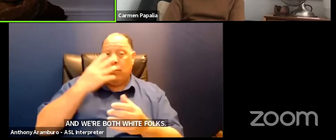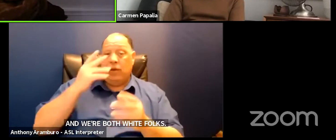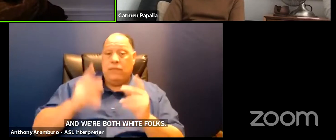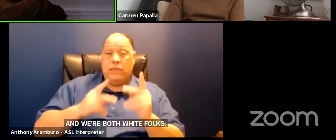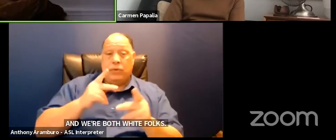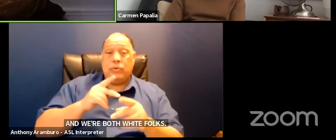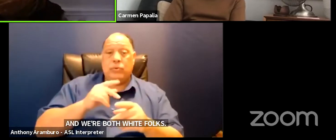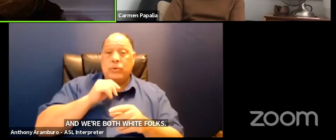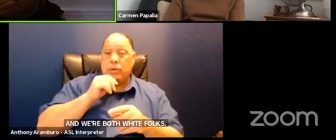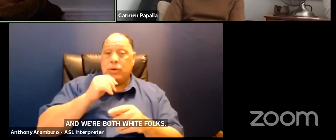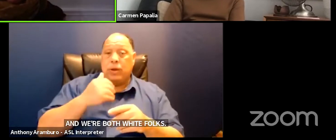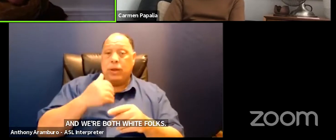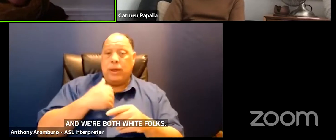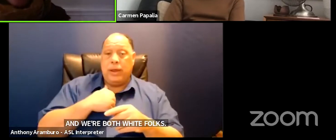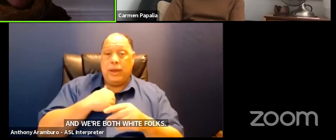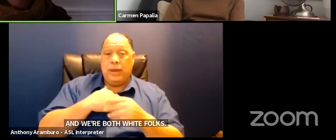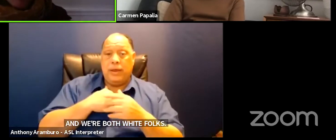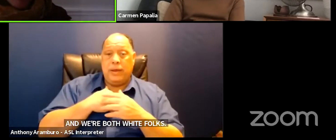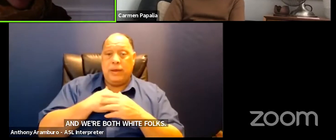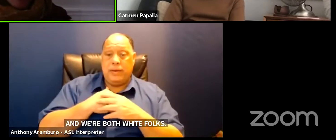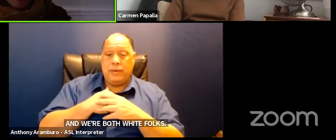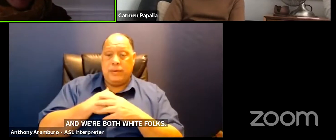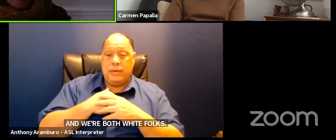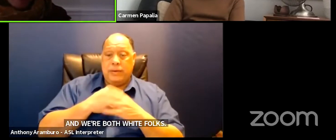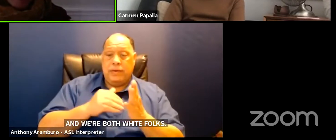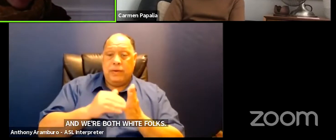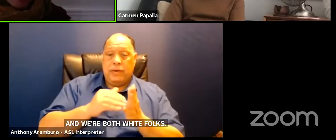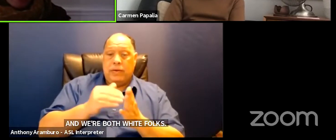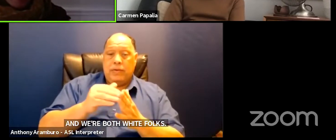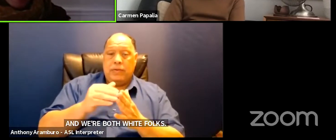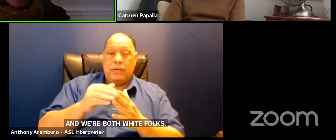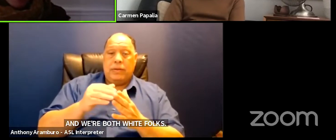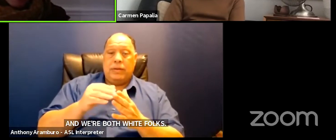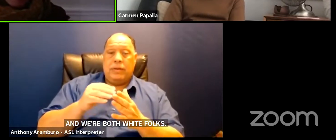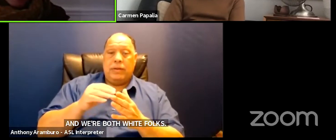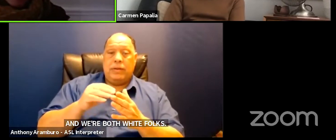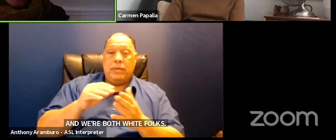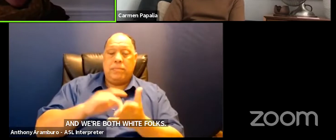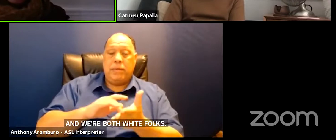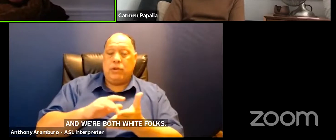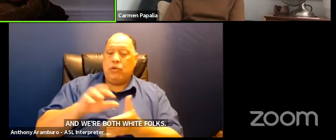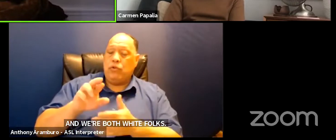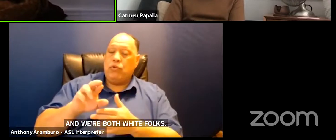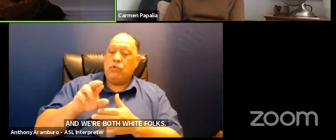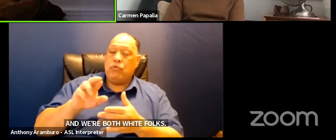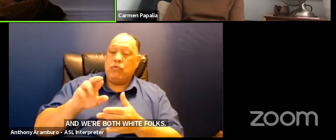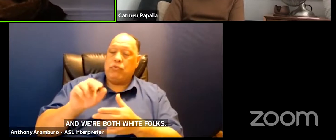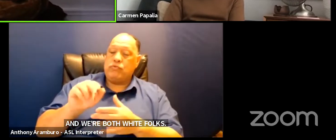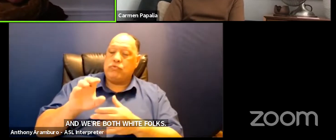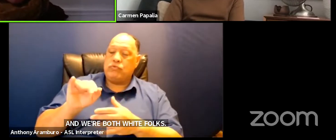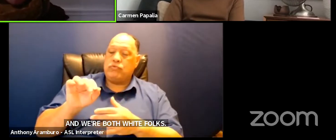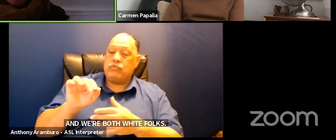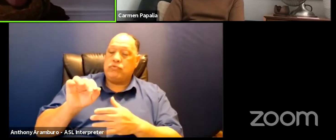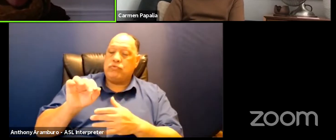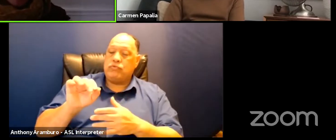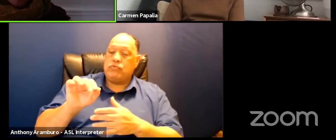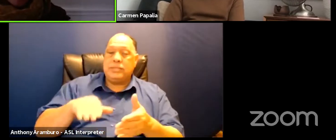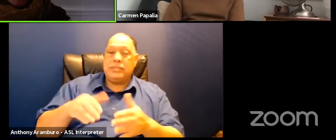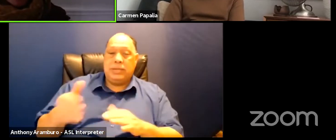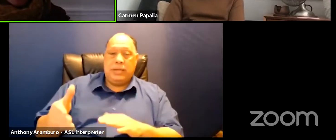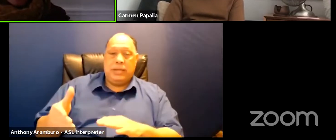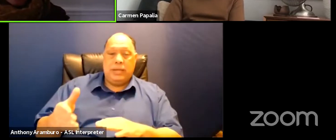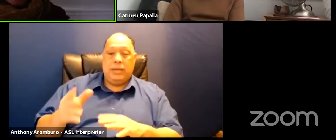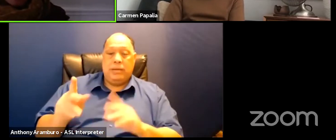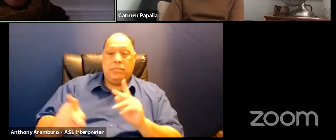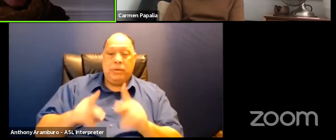like, it's so often deadly, like medical racism is so often deadly, and people who are